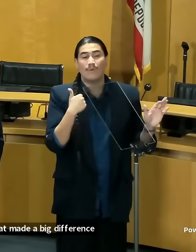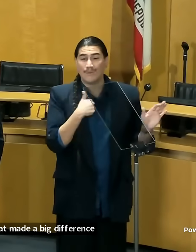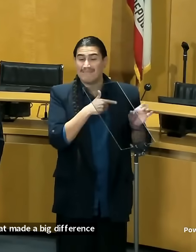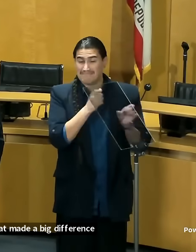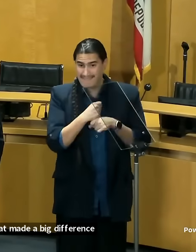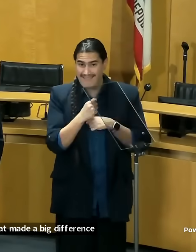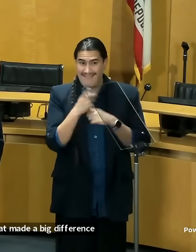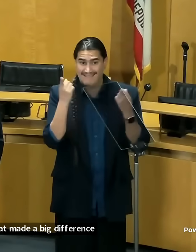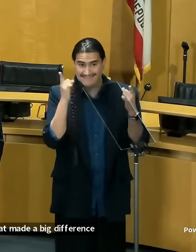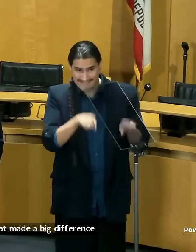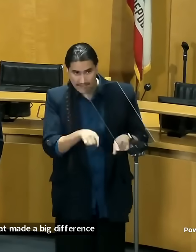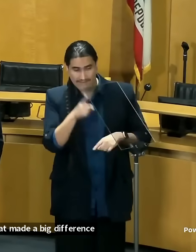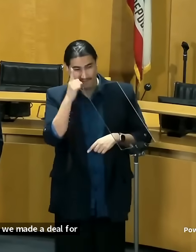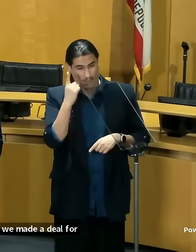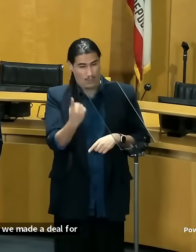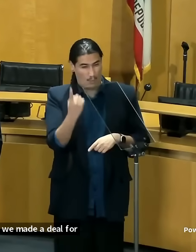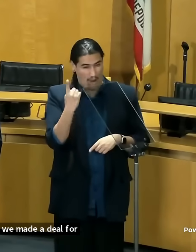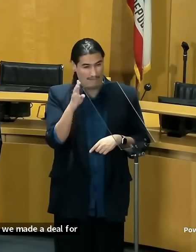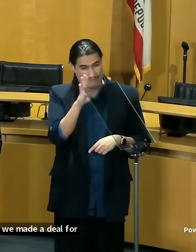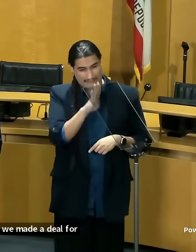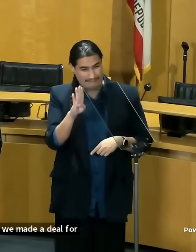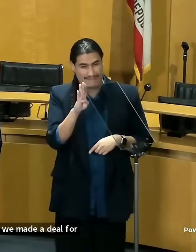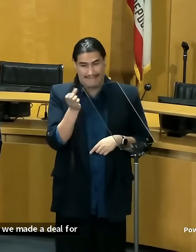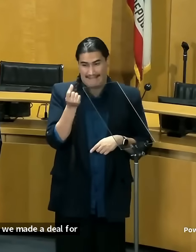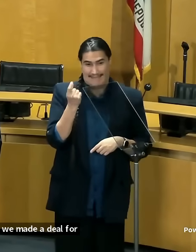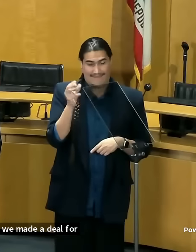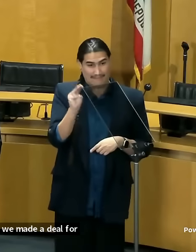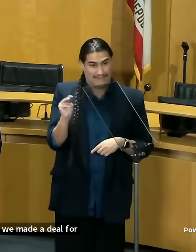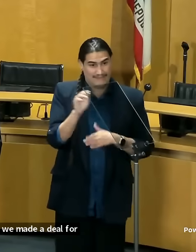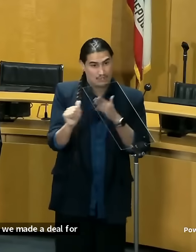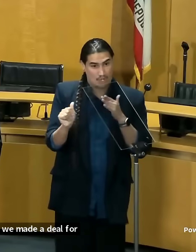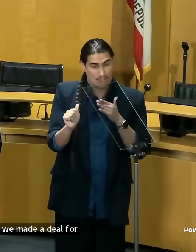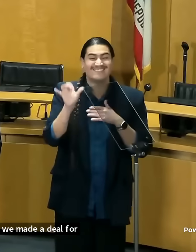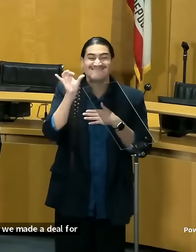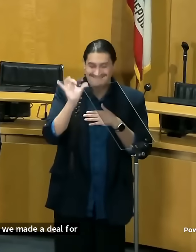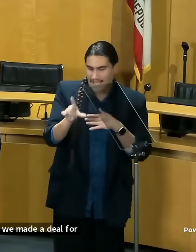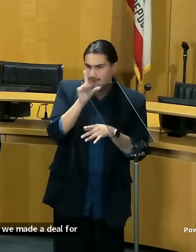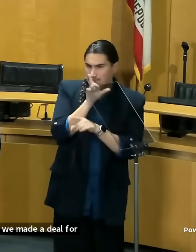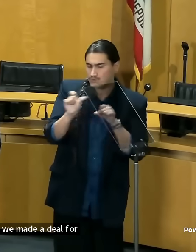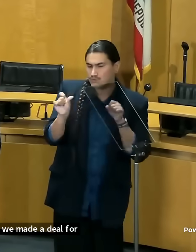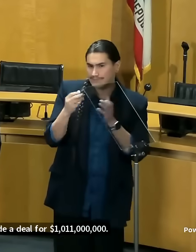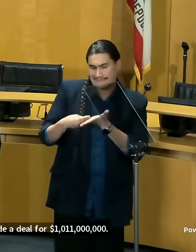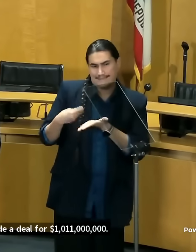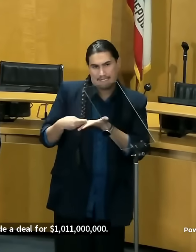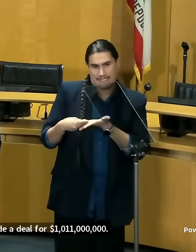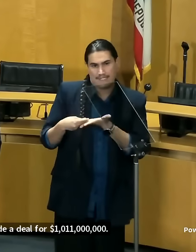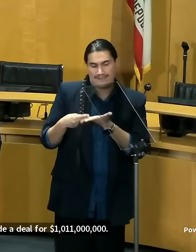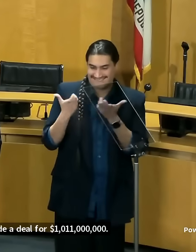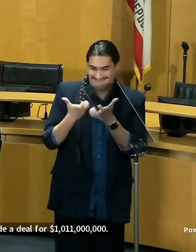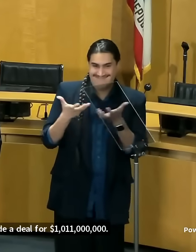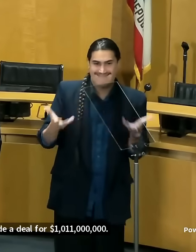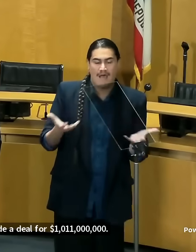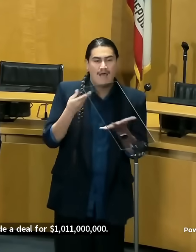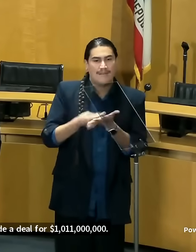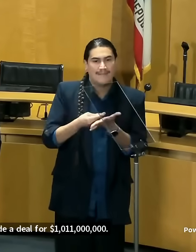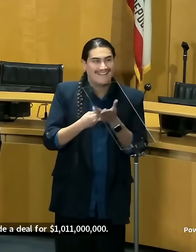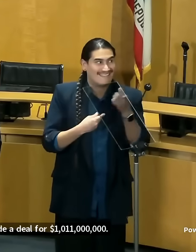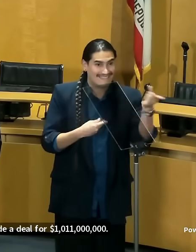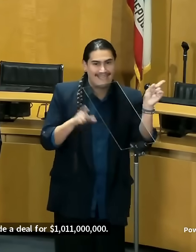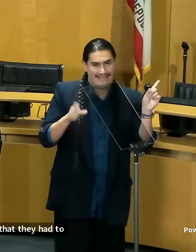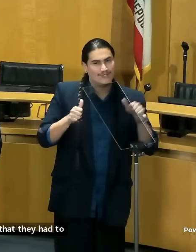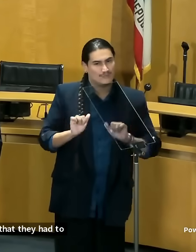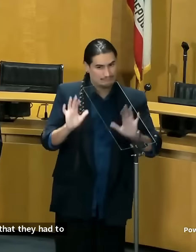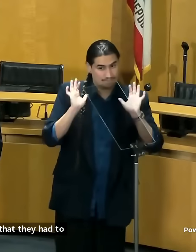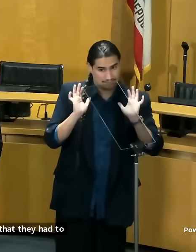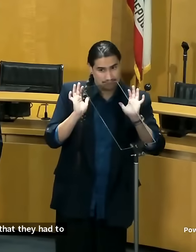for $1,011 million, that's real money that they had to yield